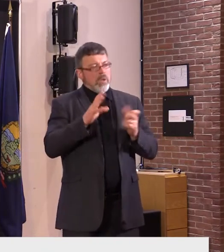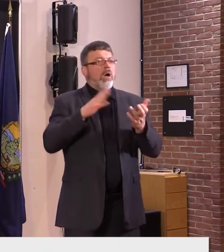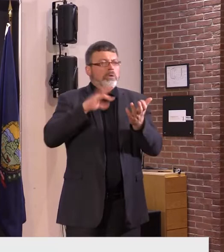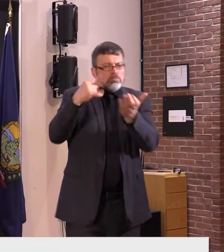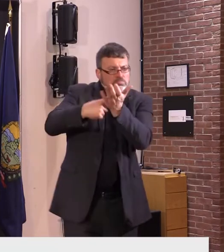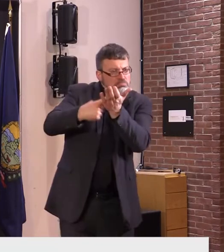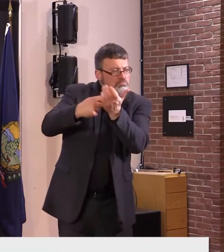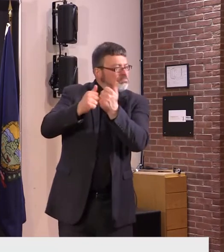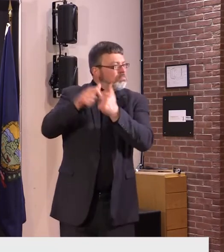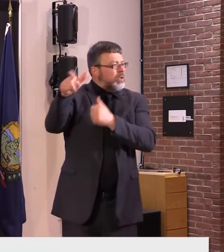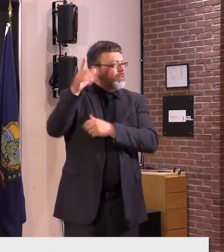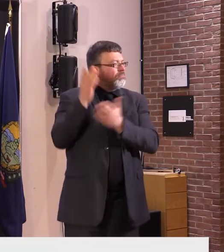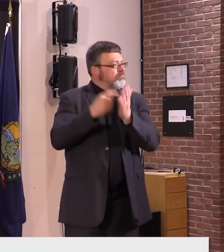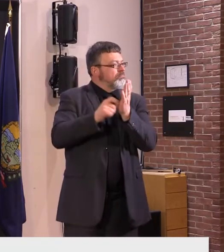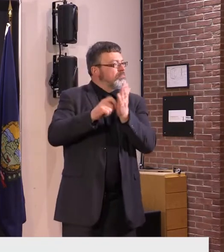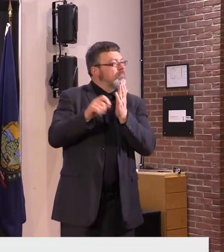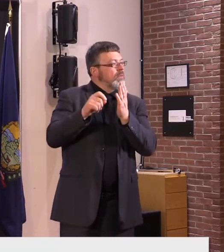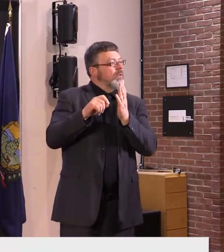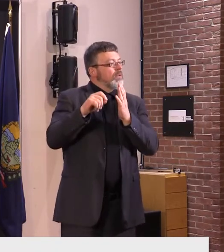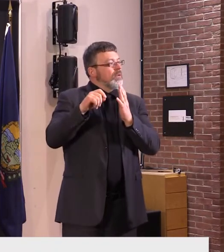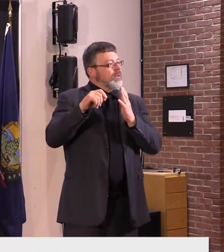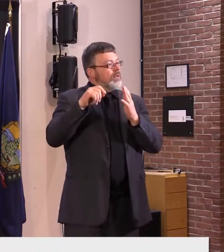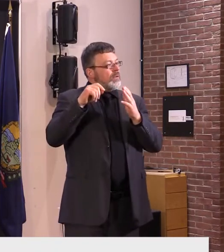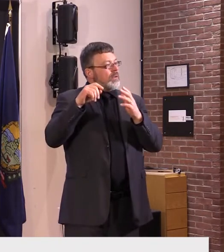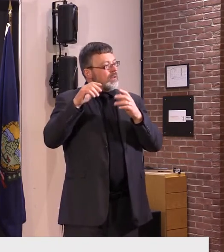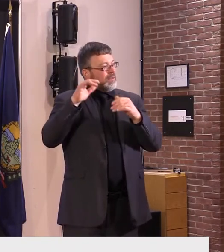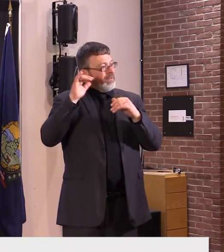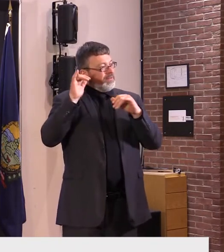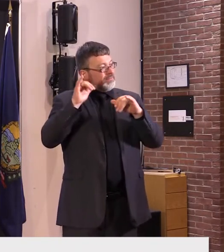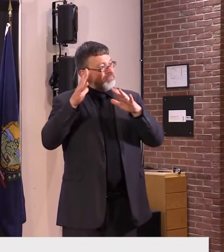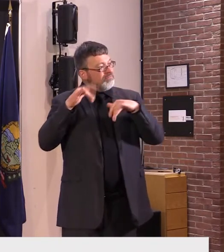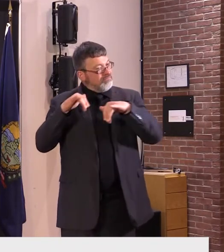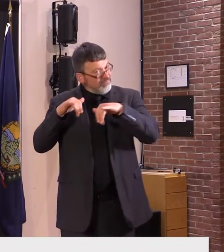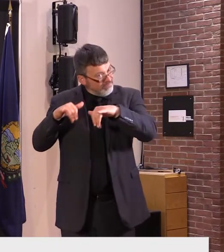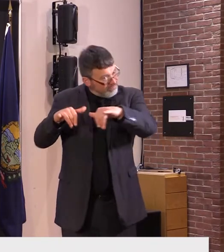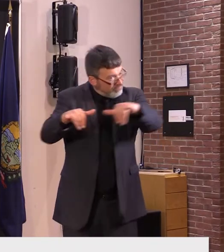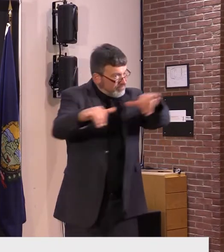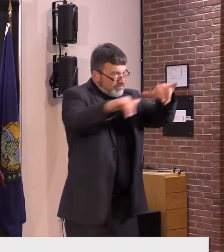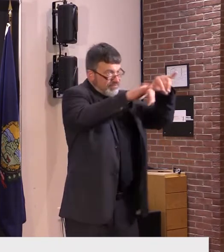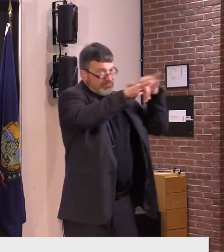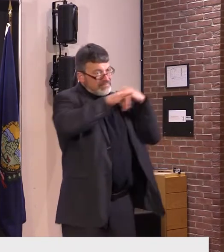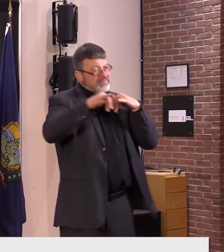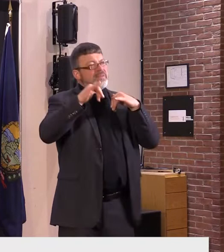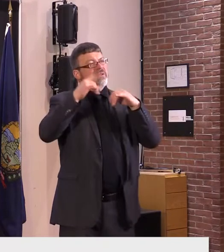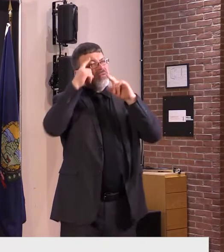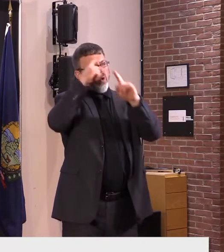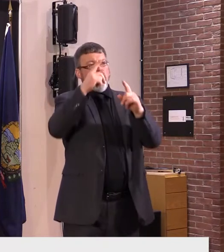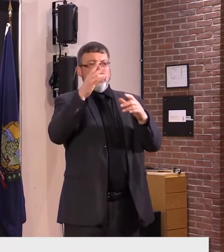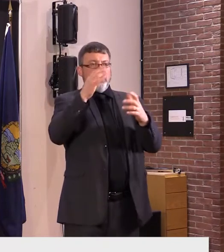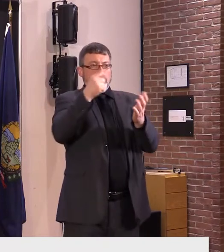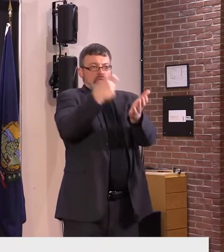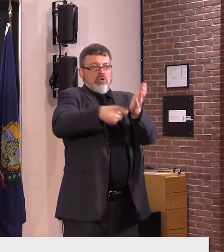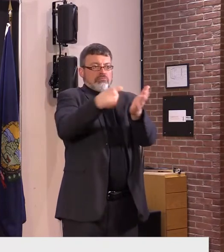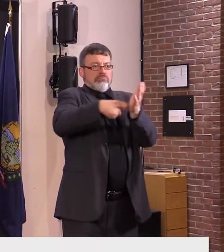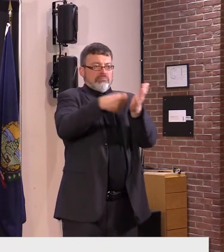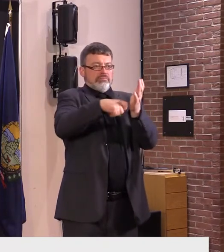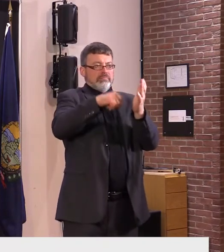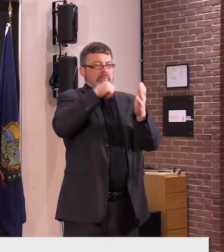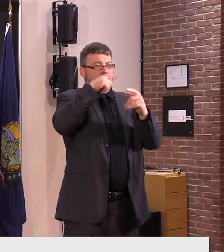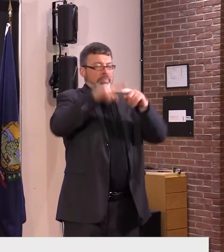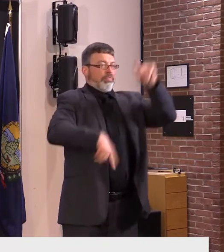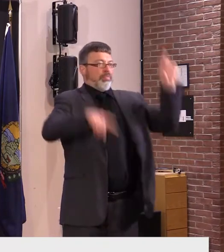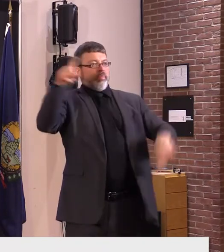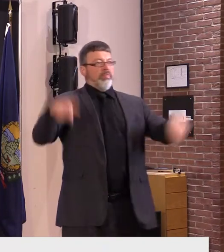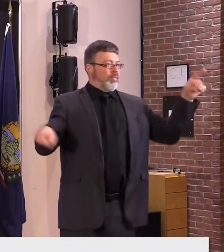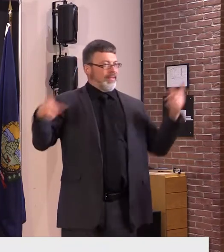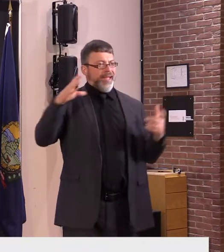universal breakfast because of the price tag, and I thought it was somewhat perverse to think in the